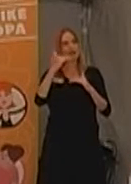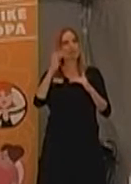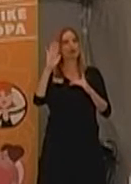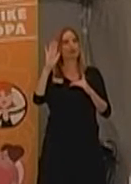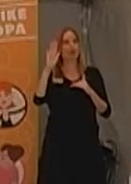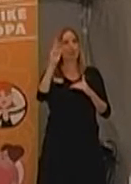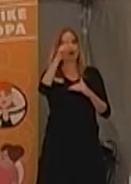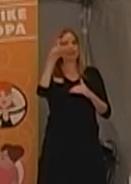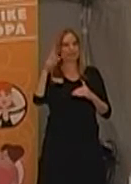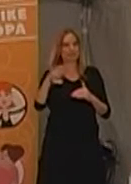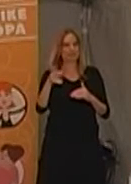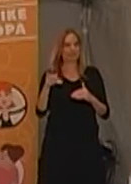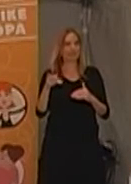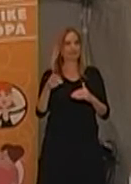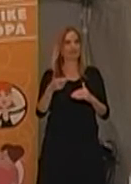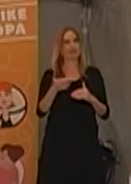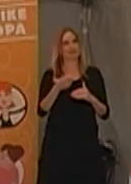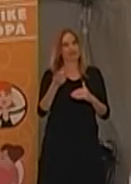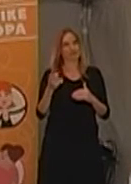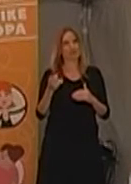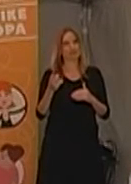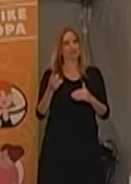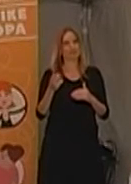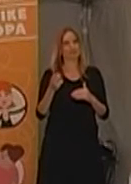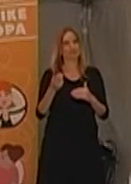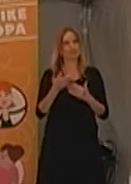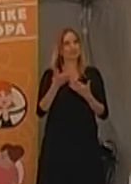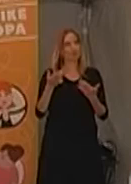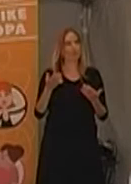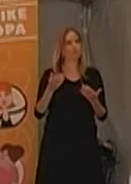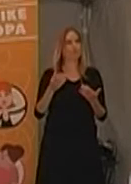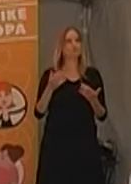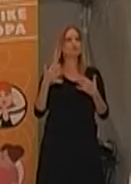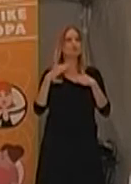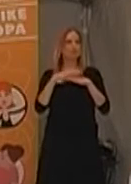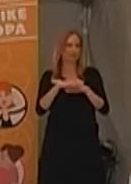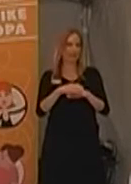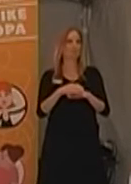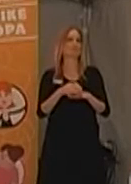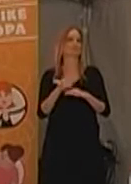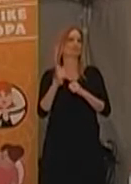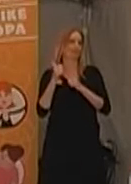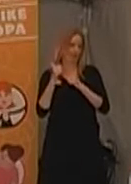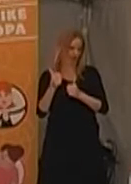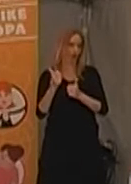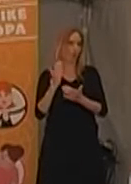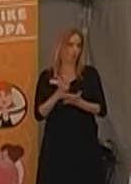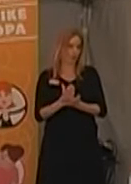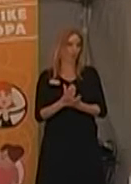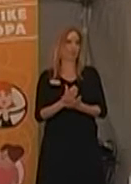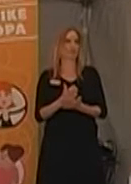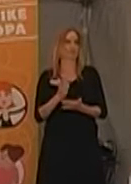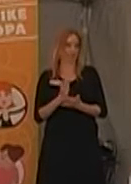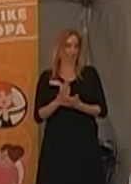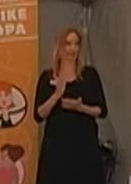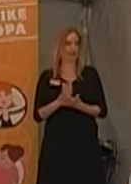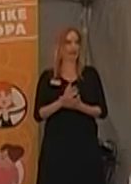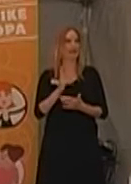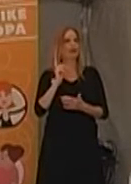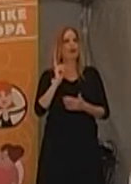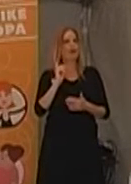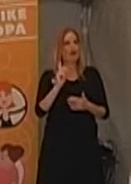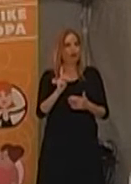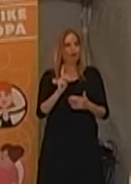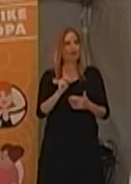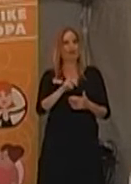their belief in the good fortune with these systems, absolutely. But you can get